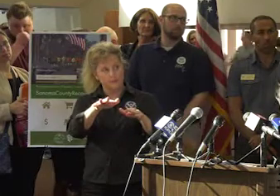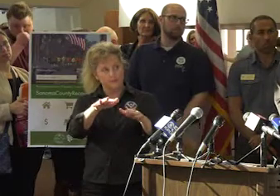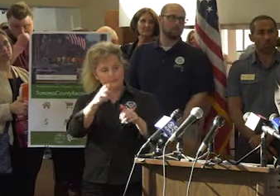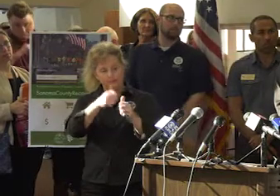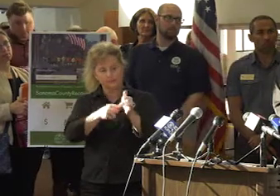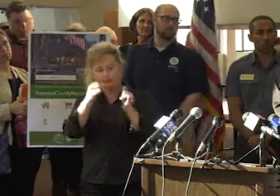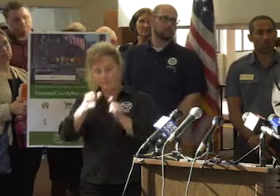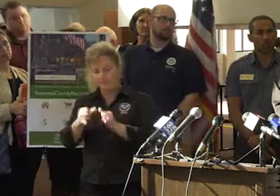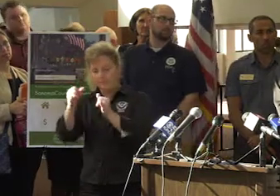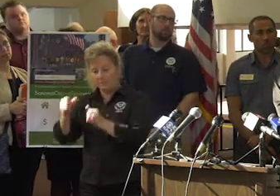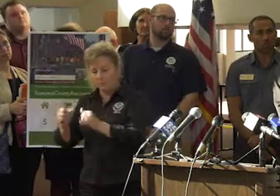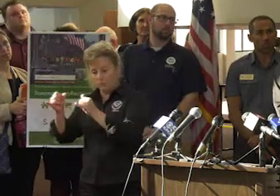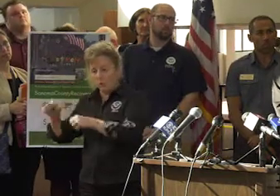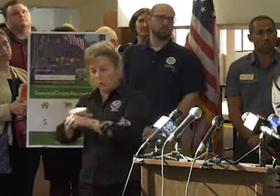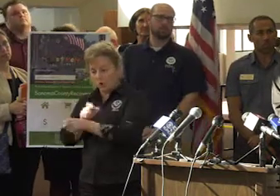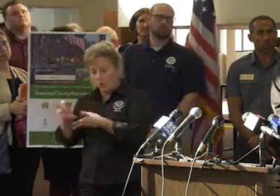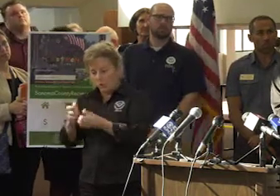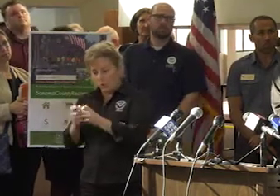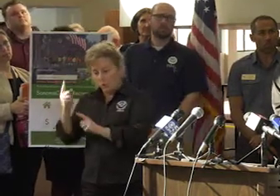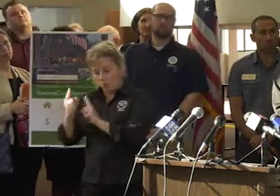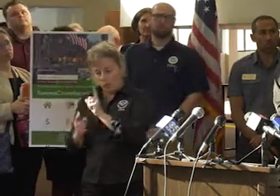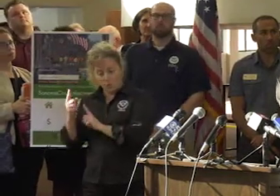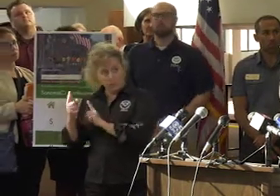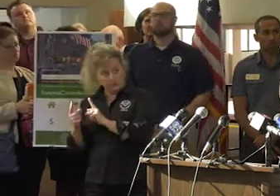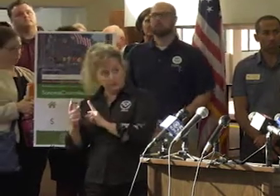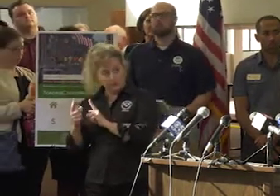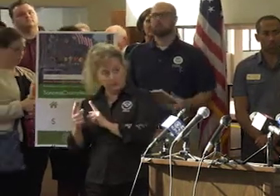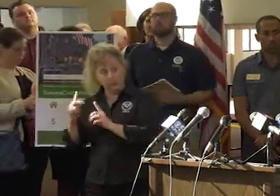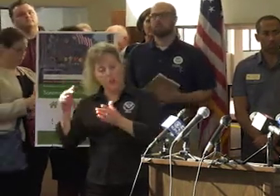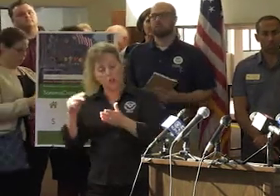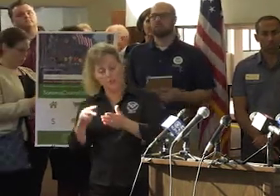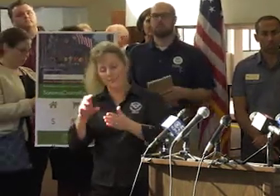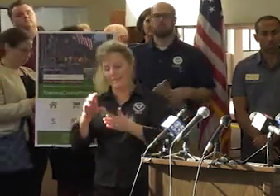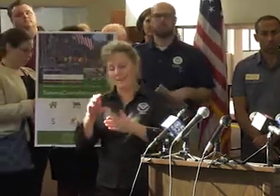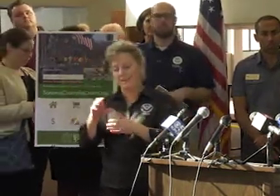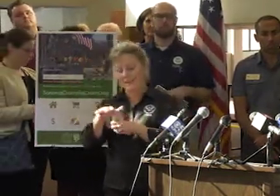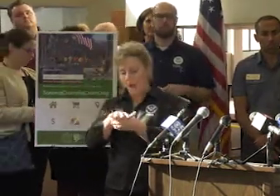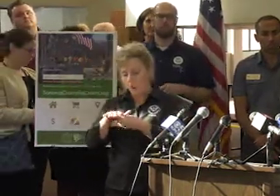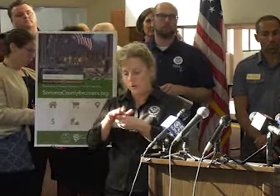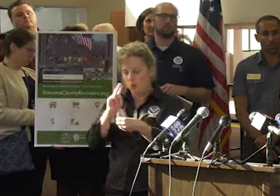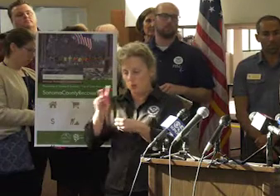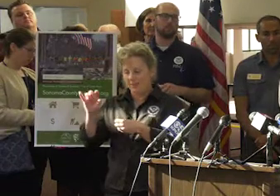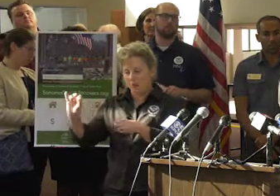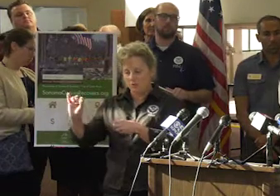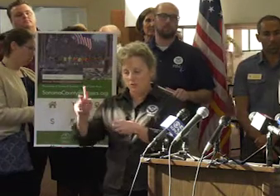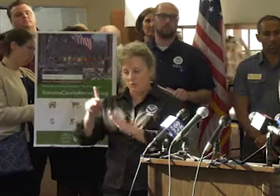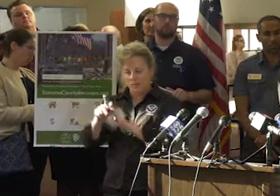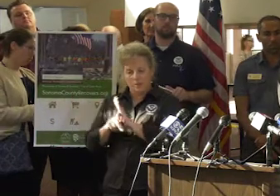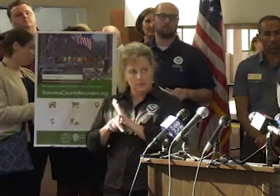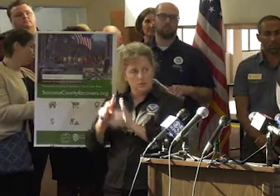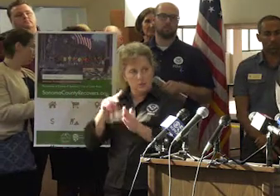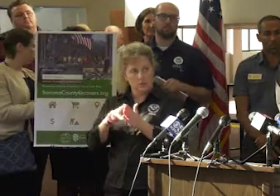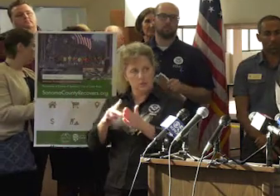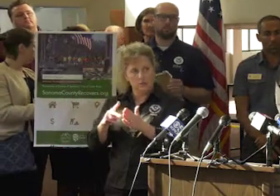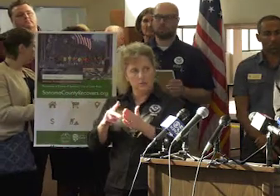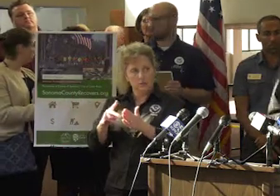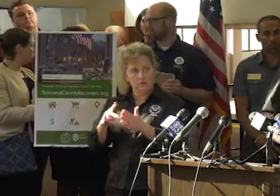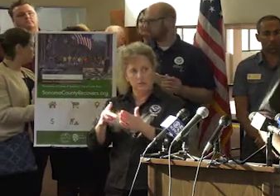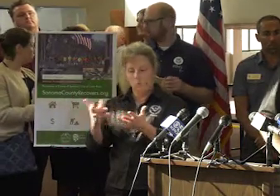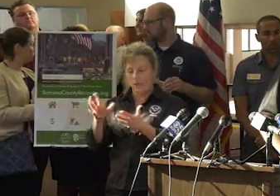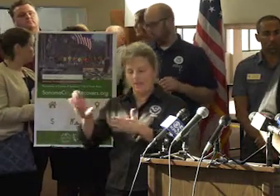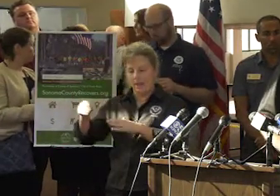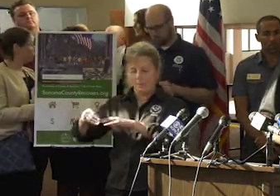each individual we're going to work with one-on-one. The county will be looking at their insurance policy, look at the proceeds